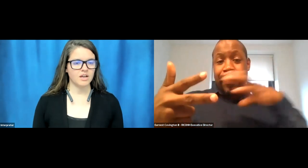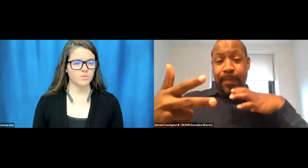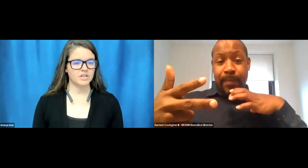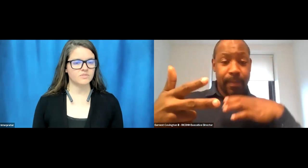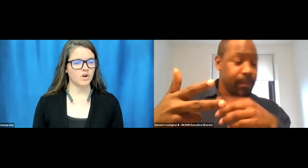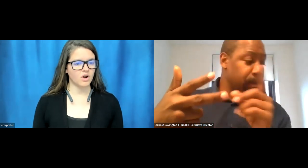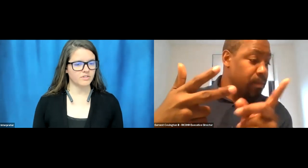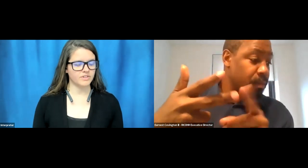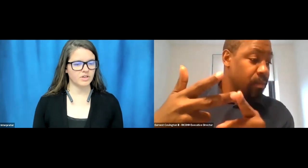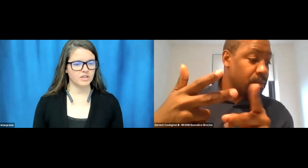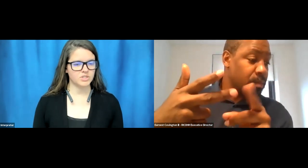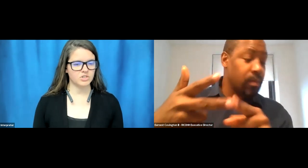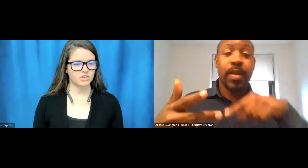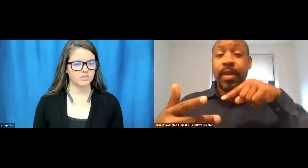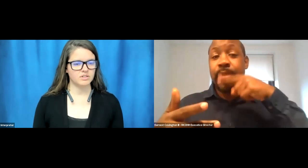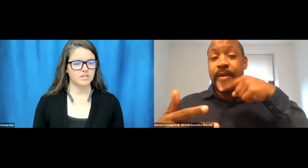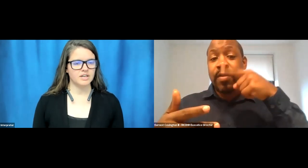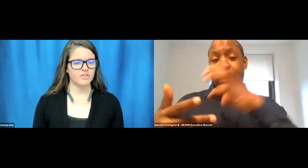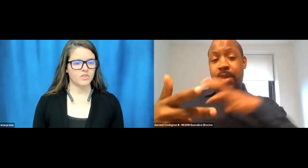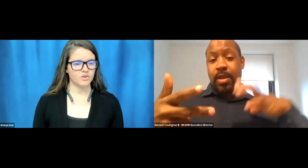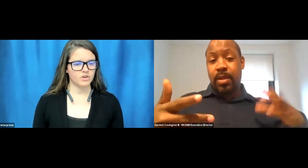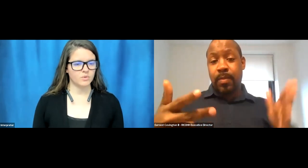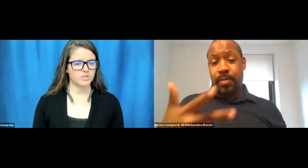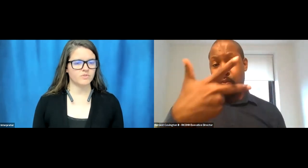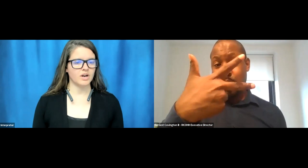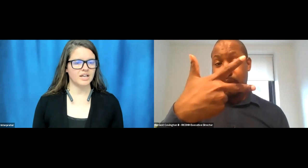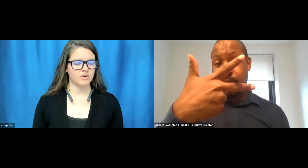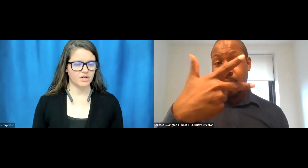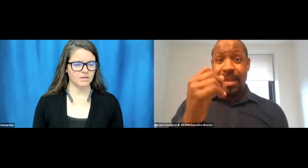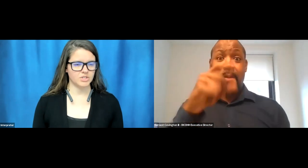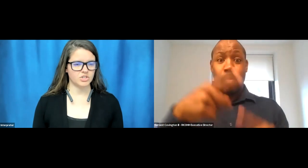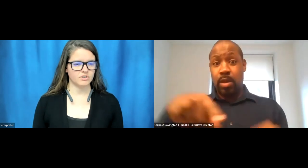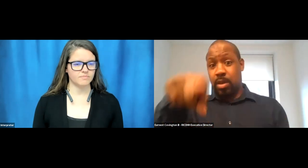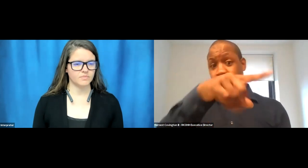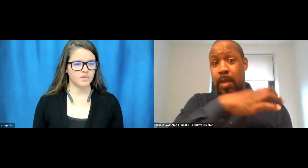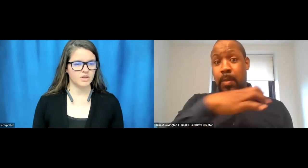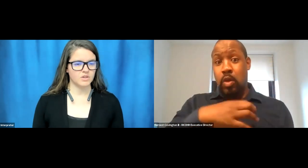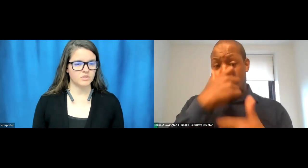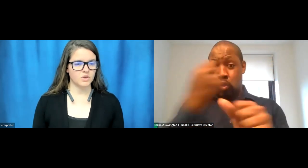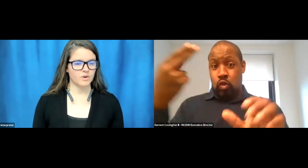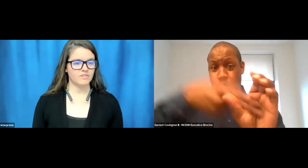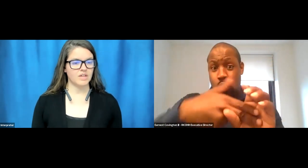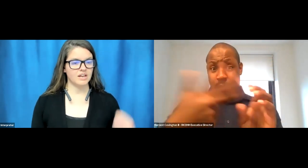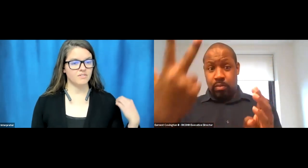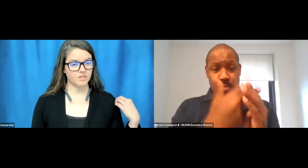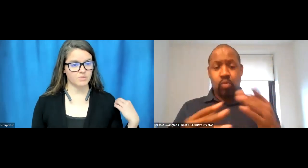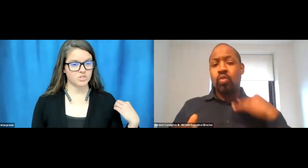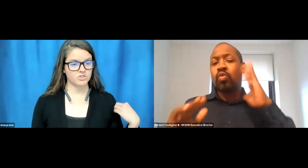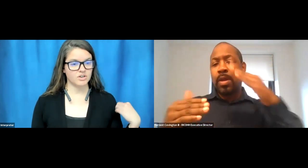Another one is for a hard of hearing commissioner. And the third was for a hearing commissioner. So if any of the commissioners are